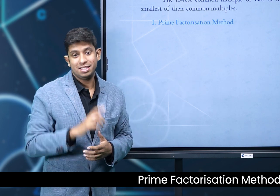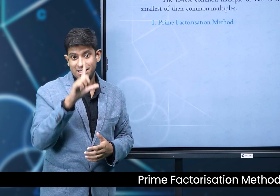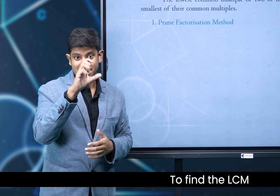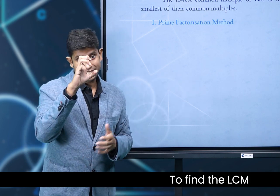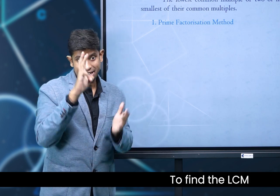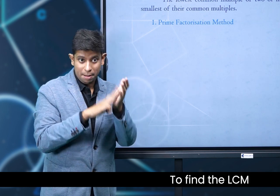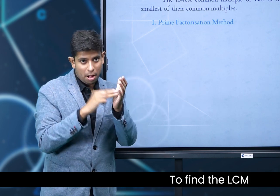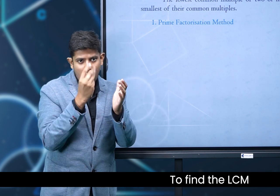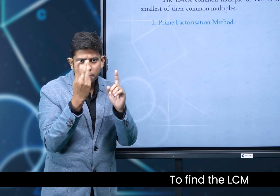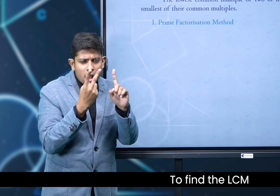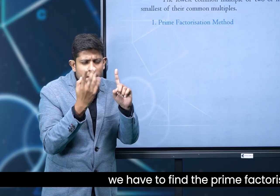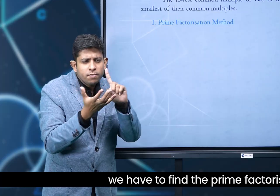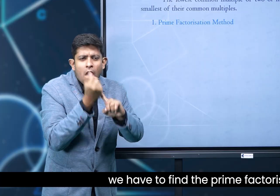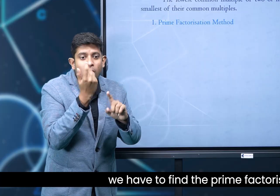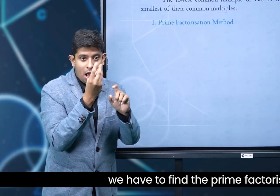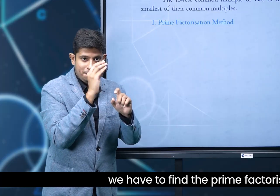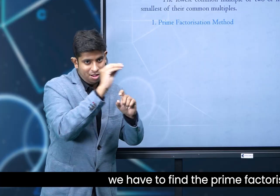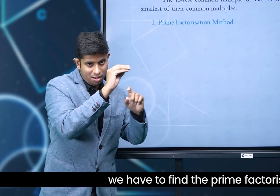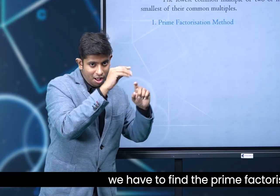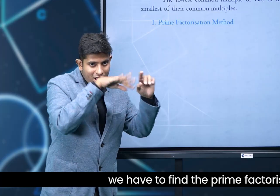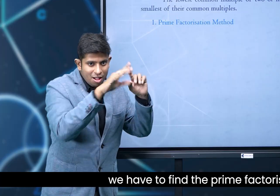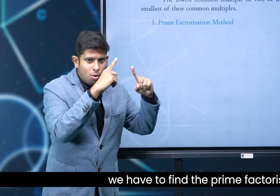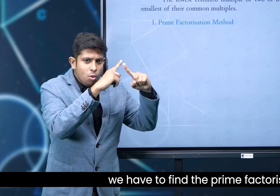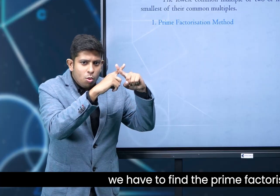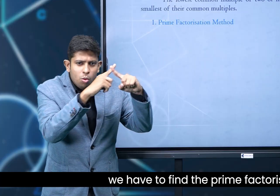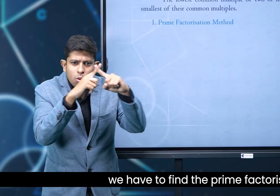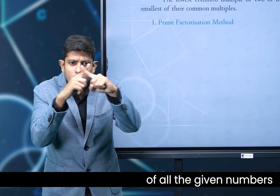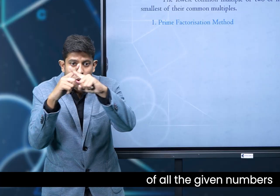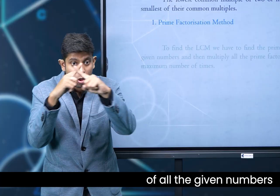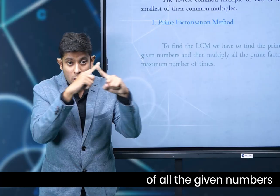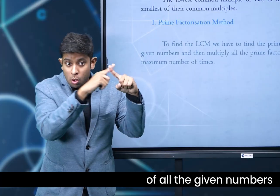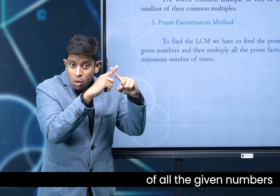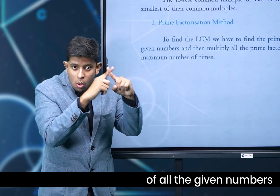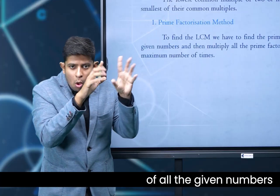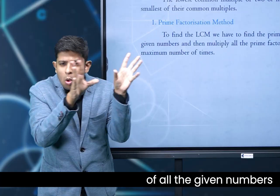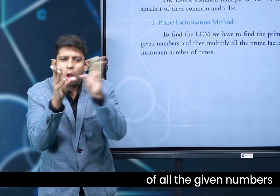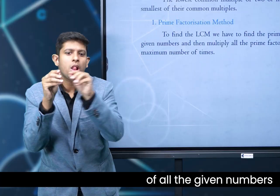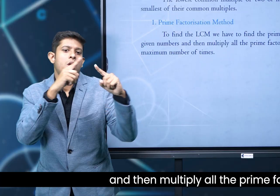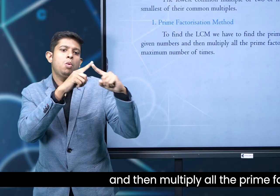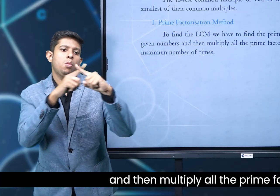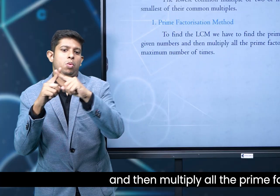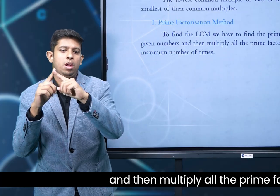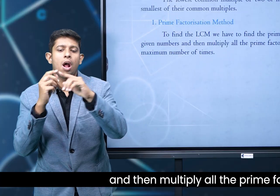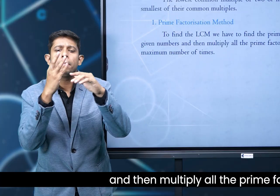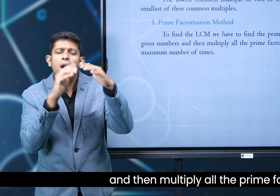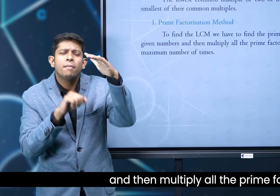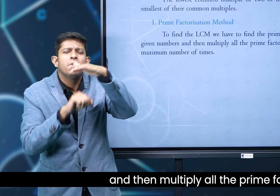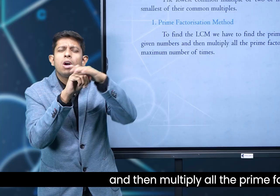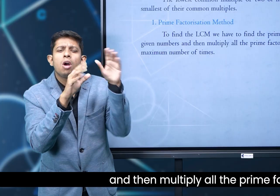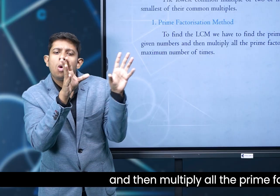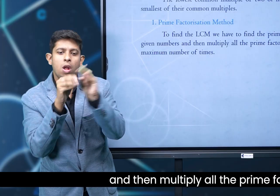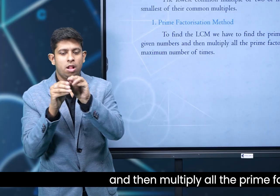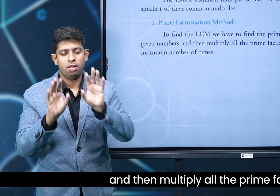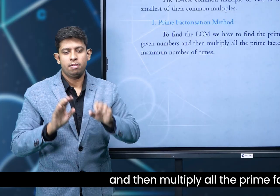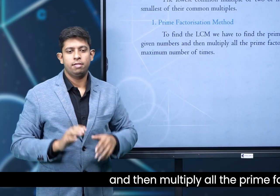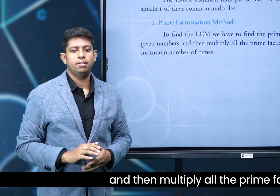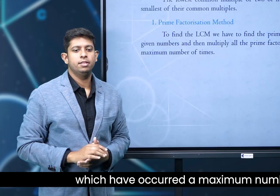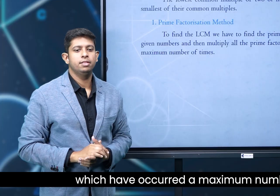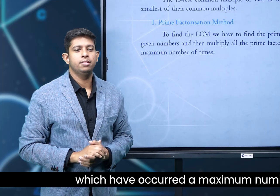To find the LCM, we have to find the prime factorization of all the given numbers and then multiply all the prime factors which have